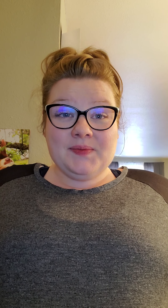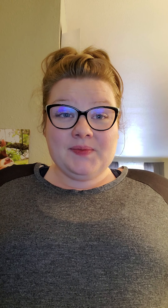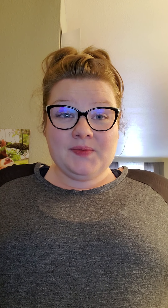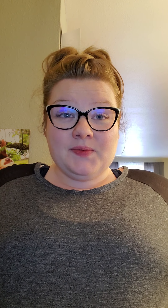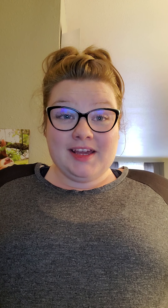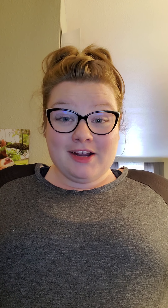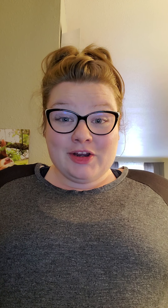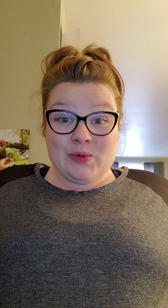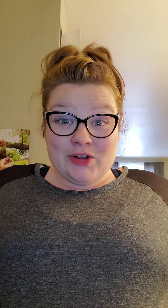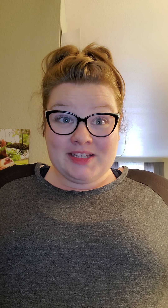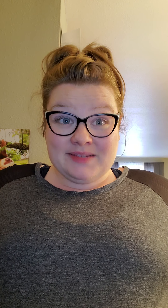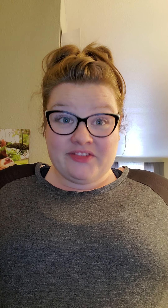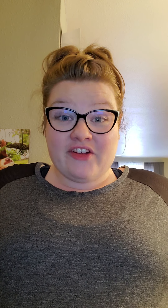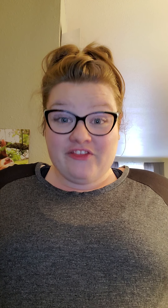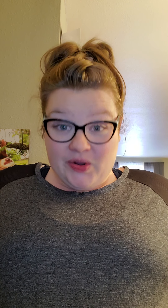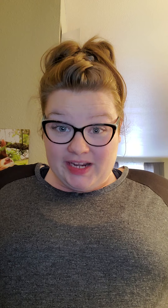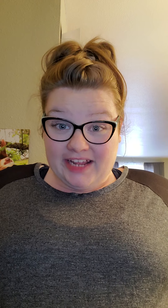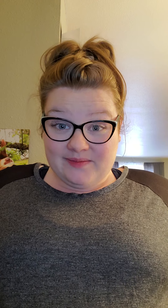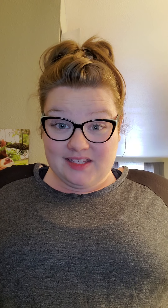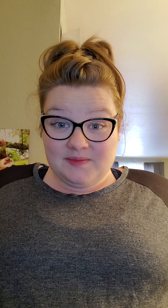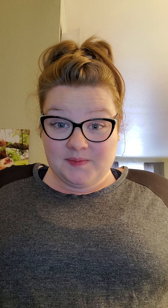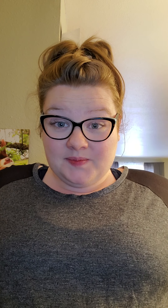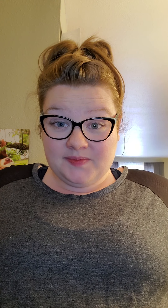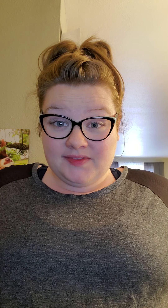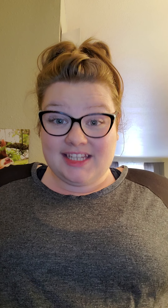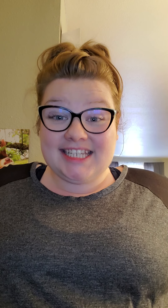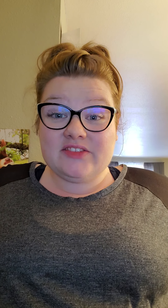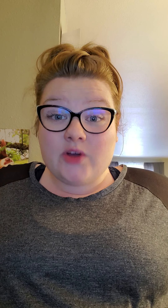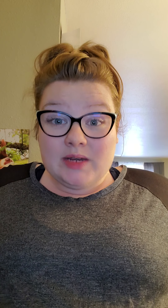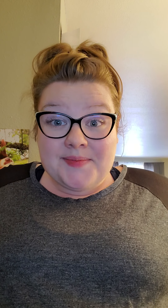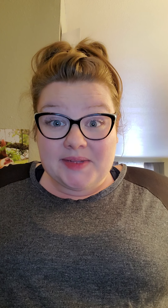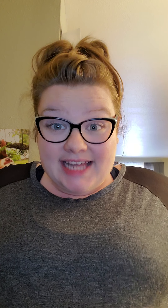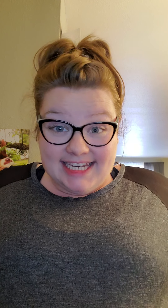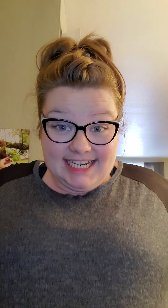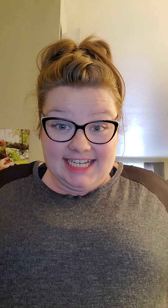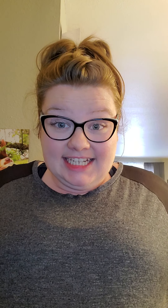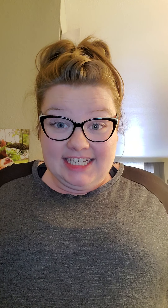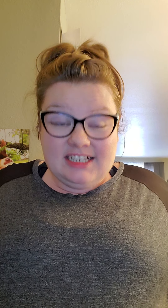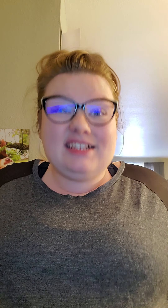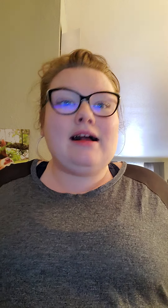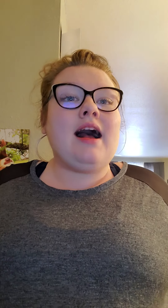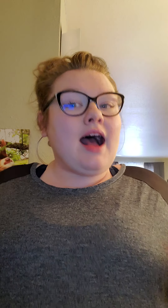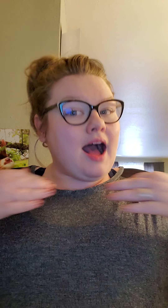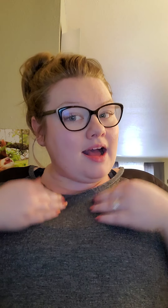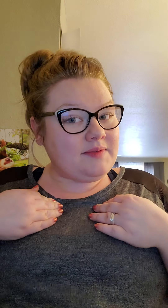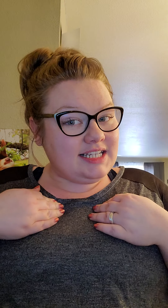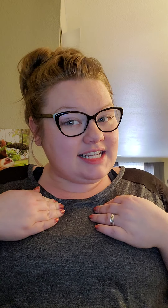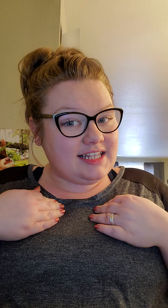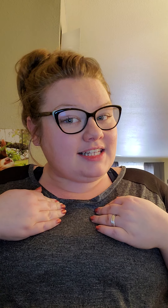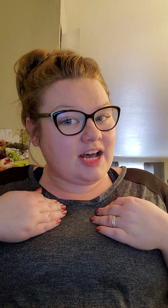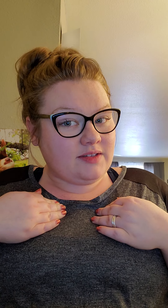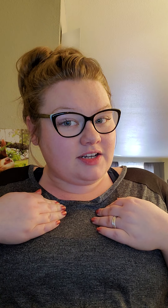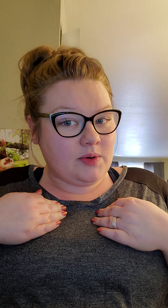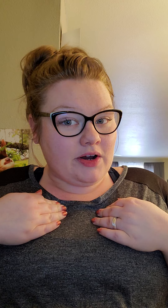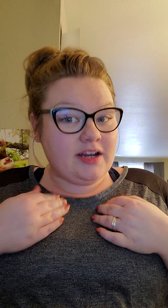Next, we are going to work with some of our phonemes. This is phoneme blending. I'm going to say the sounds in a word,